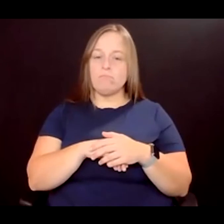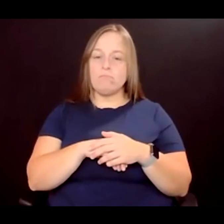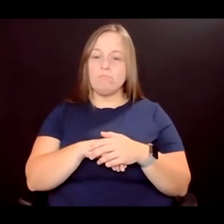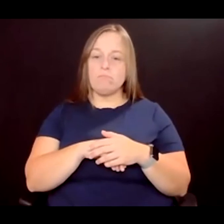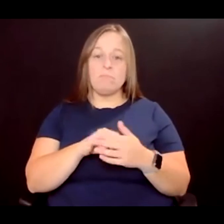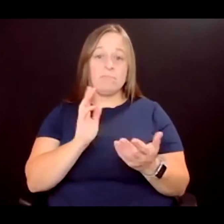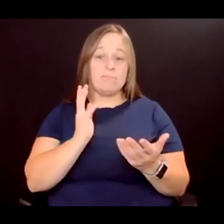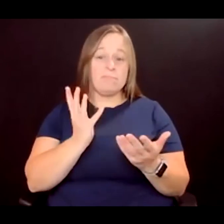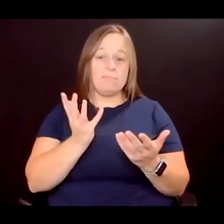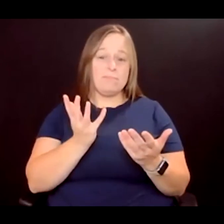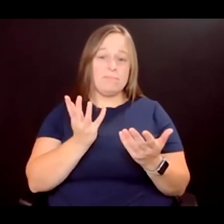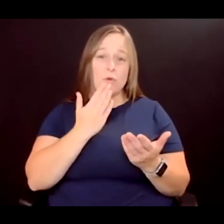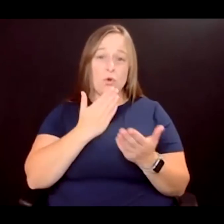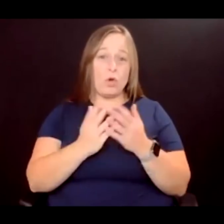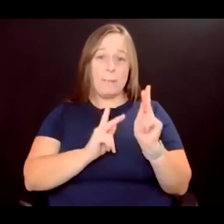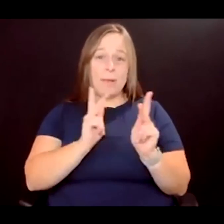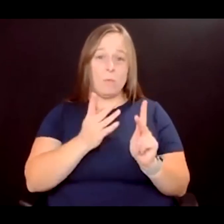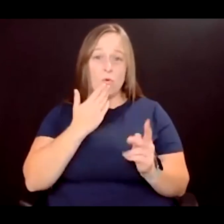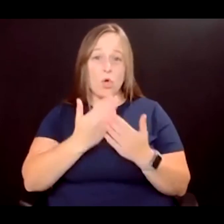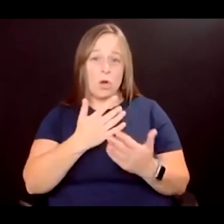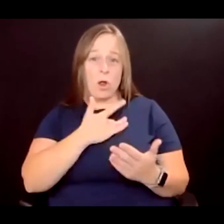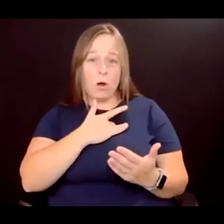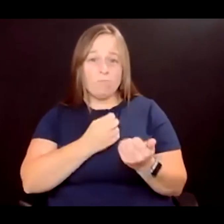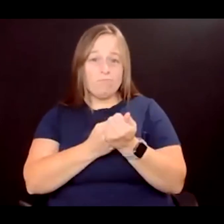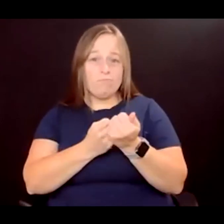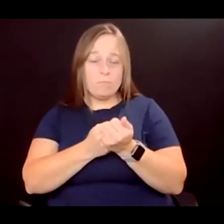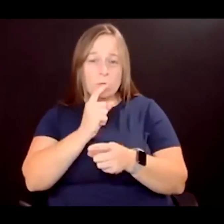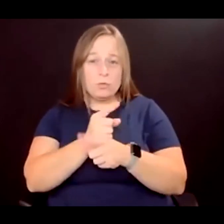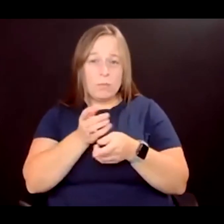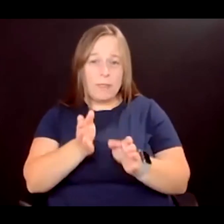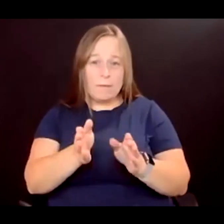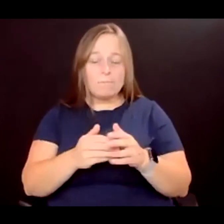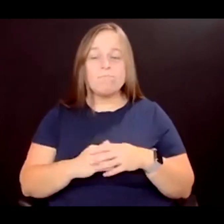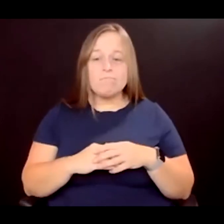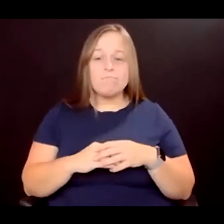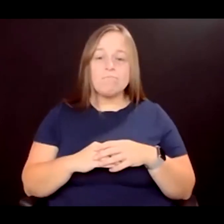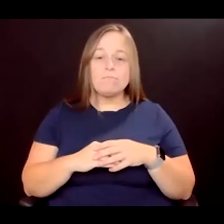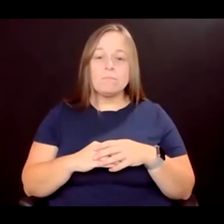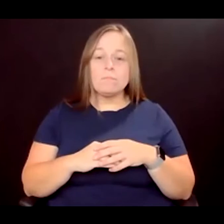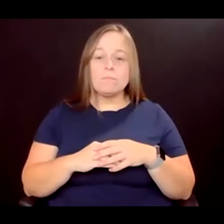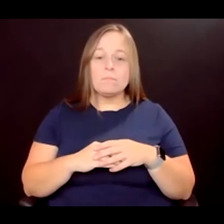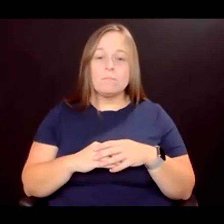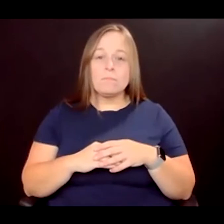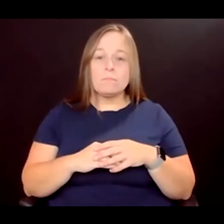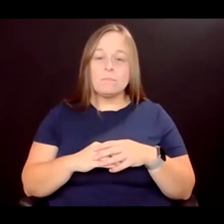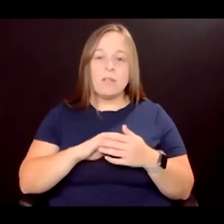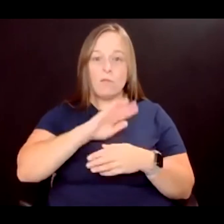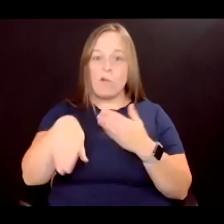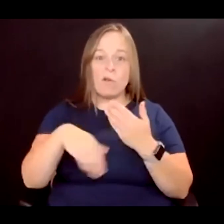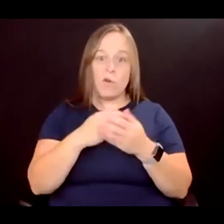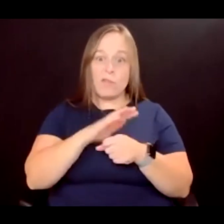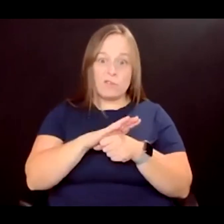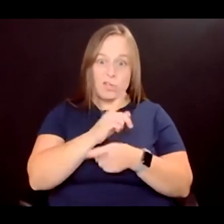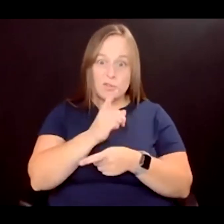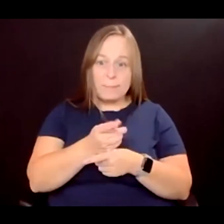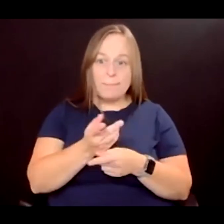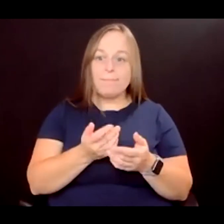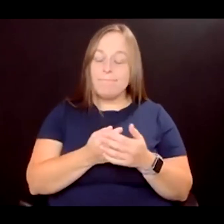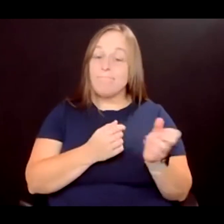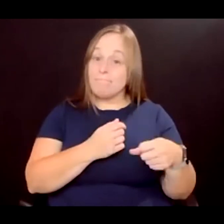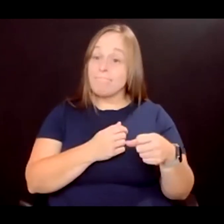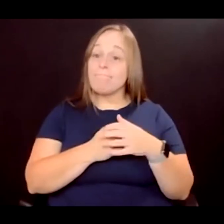people with disabilities? I heard Kaya, I know she put the question in, say yes, so. Hi, Kaya.